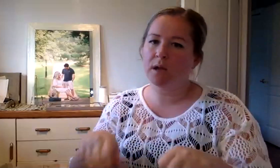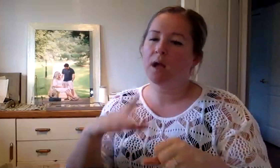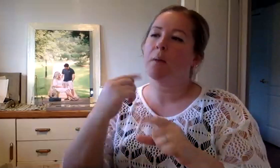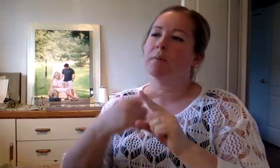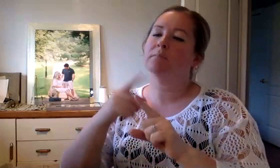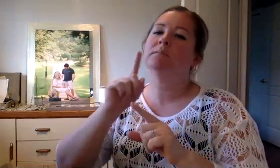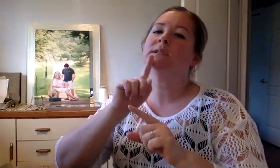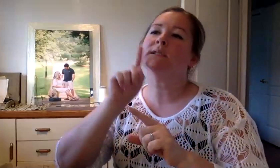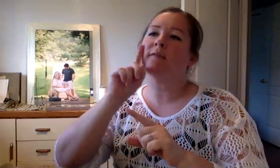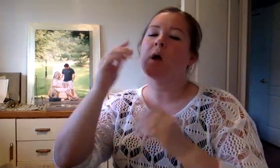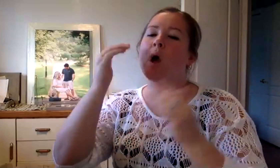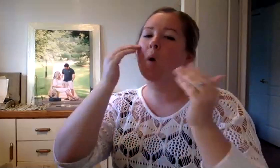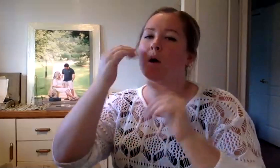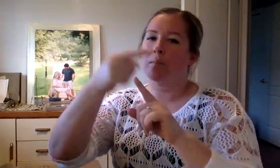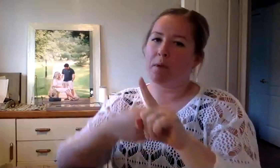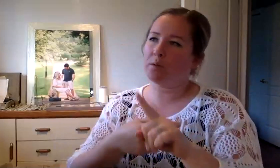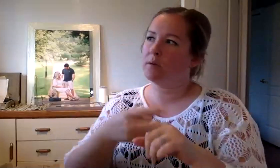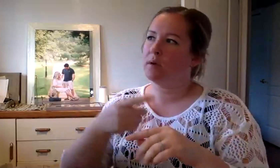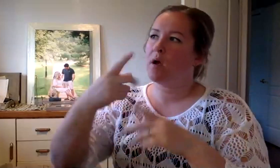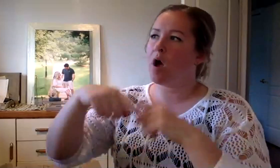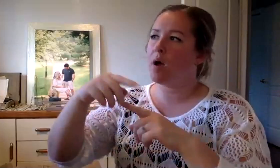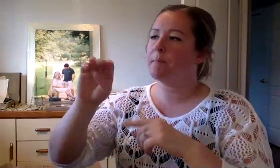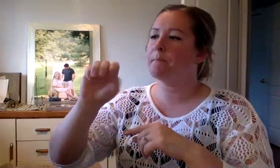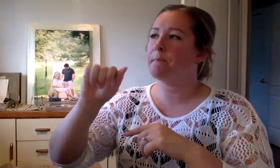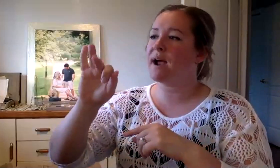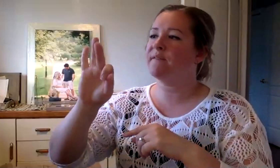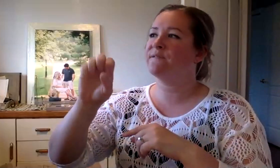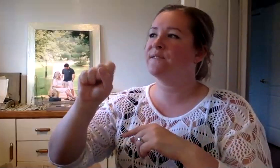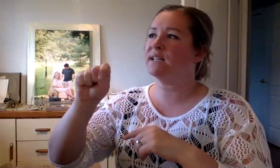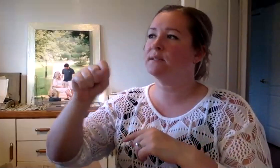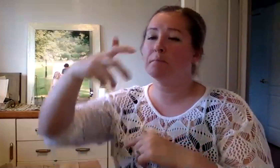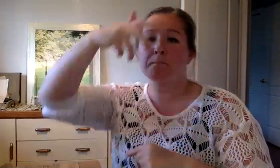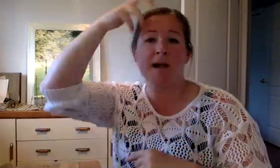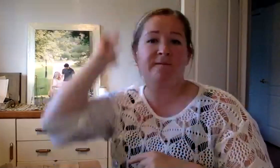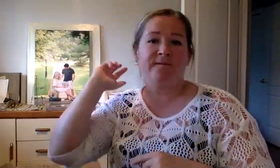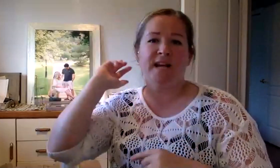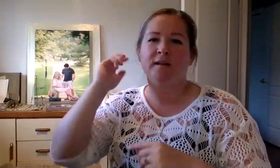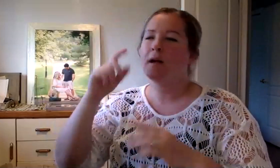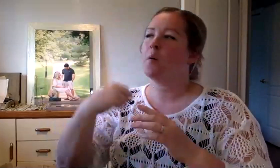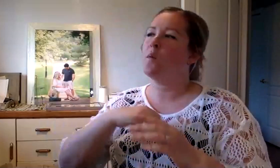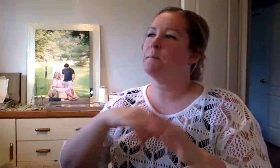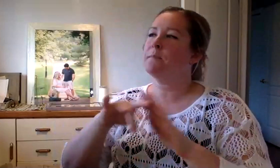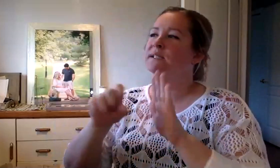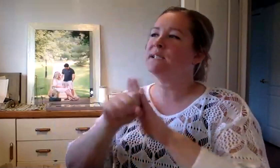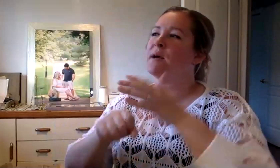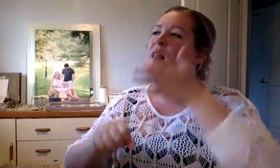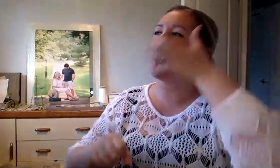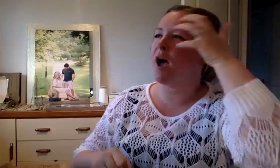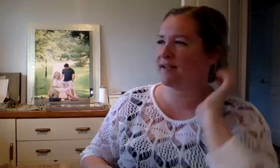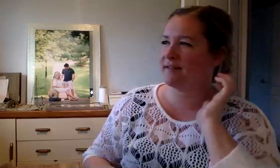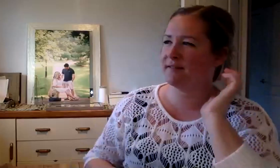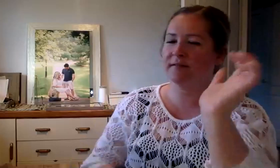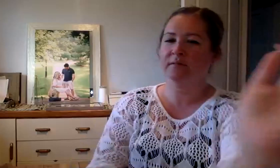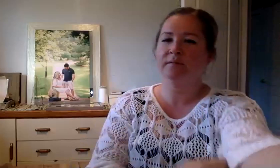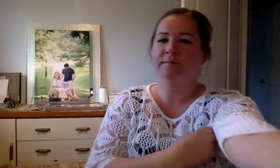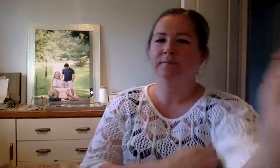and deaf community, and it's really May is Hearing Awareness Month. So